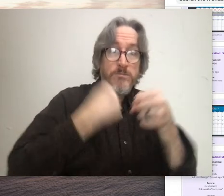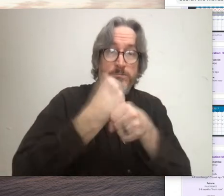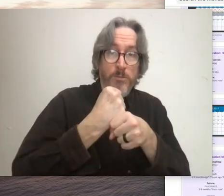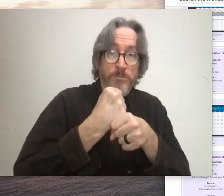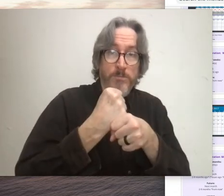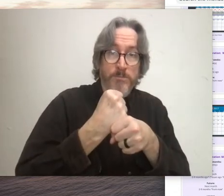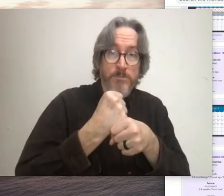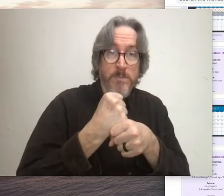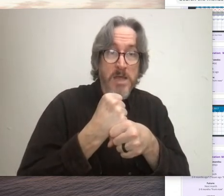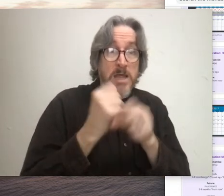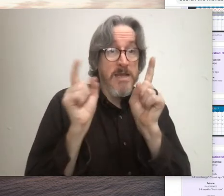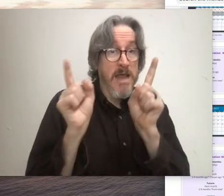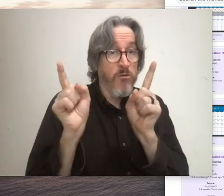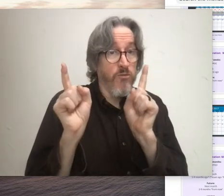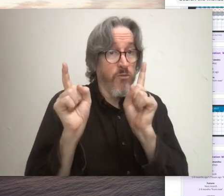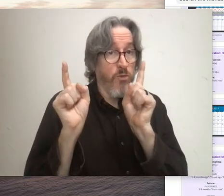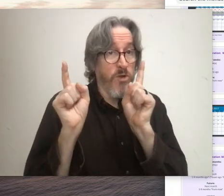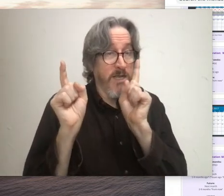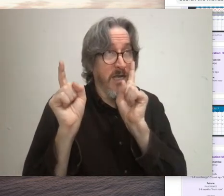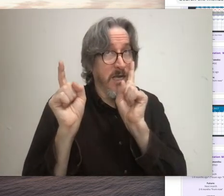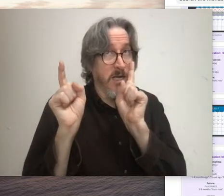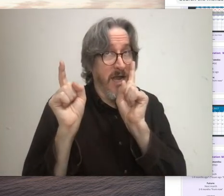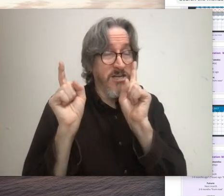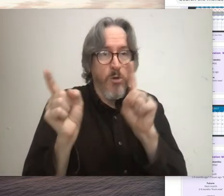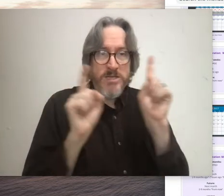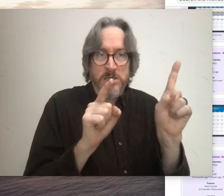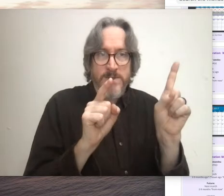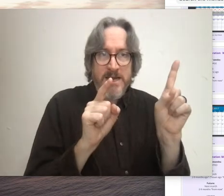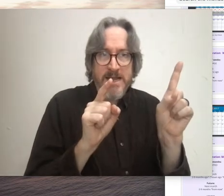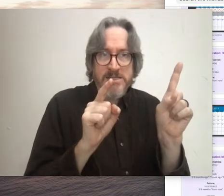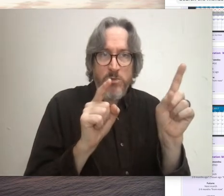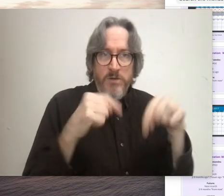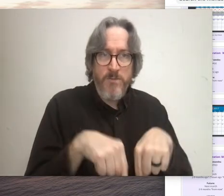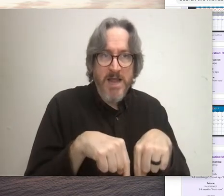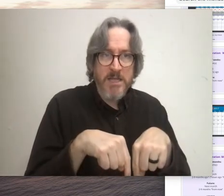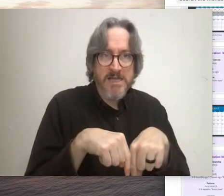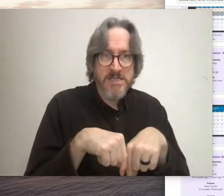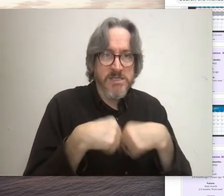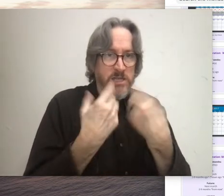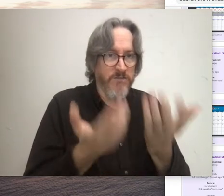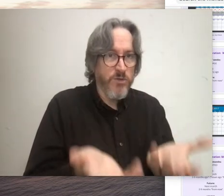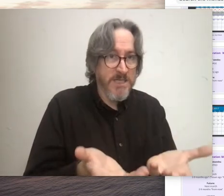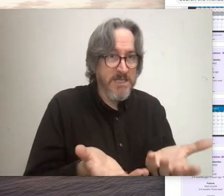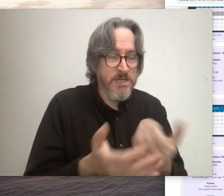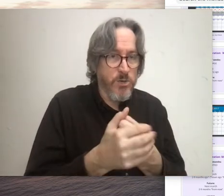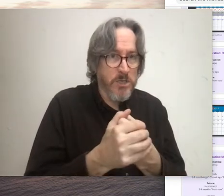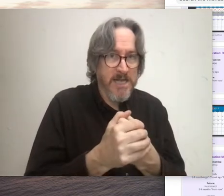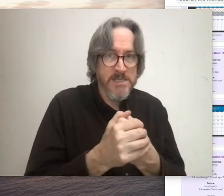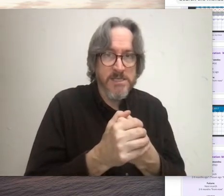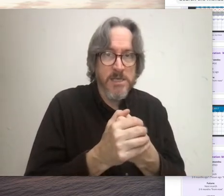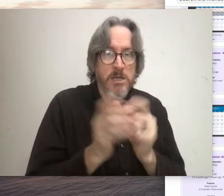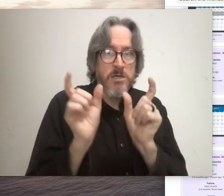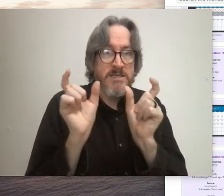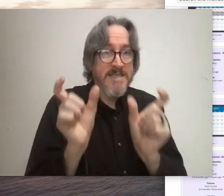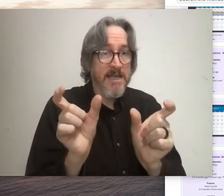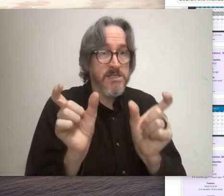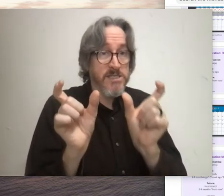Year, boom. Now, I know we talked about it in ASL1 for my classes. If you didn't in your